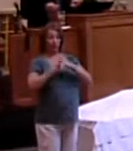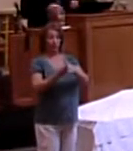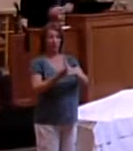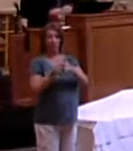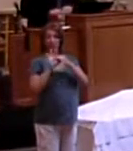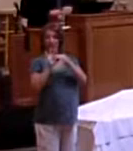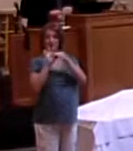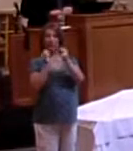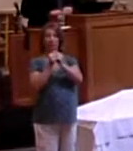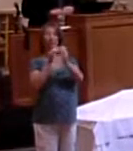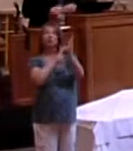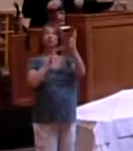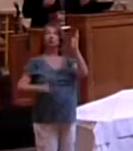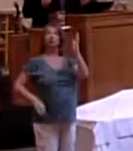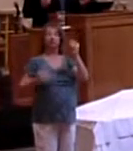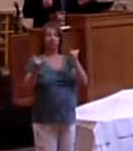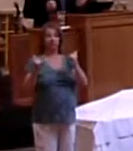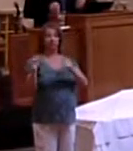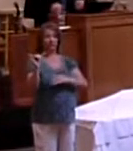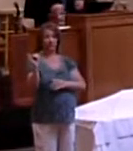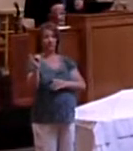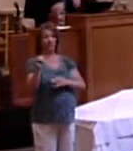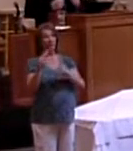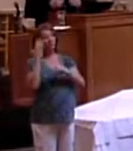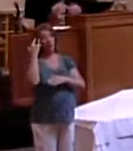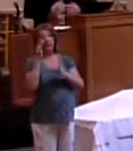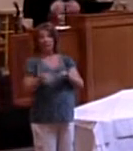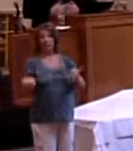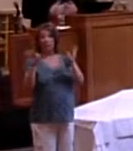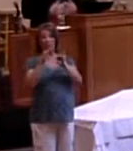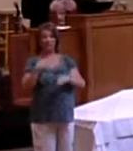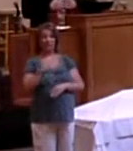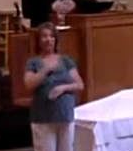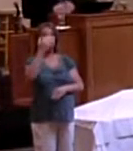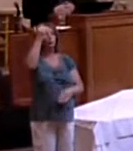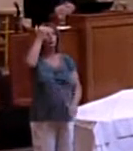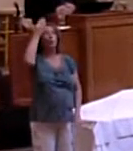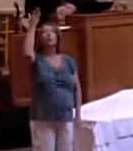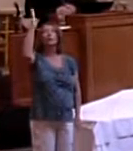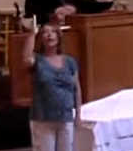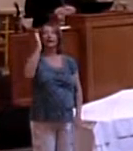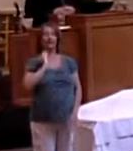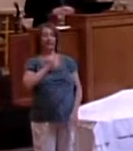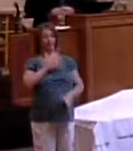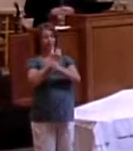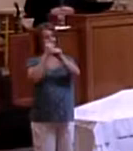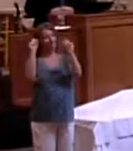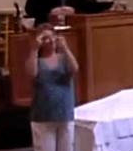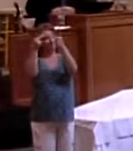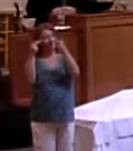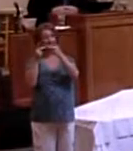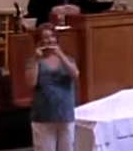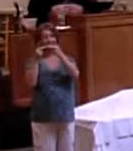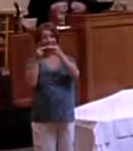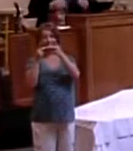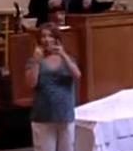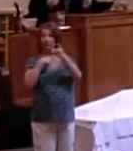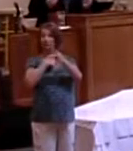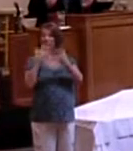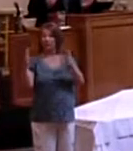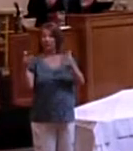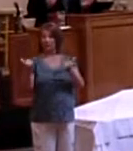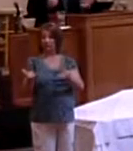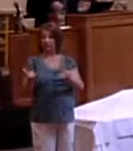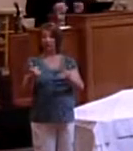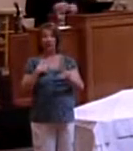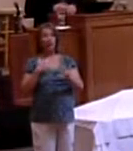with Christ today. And that's why it's so important for us to know God as our refuge. As we close today, I want you to think